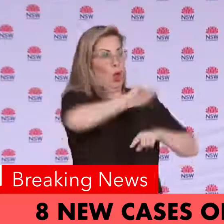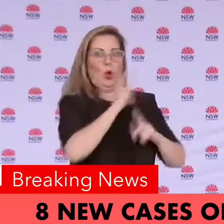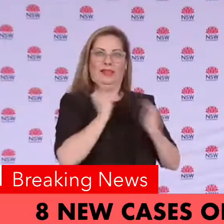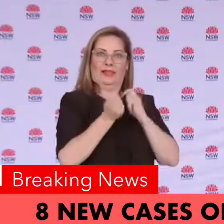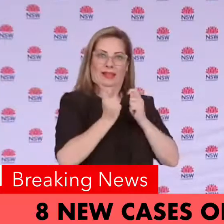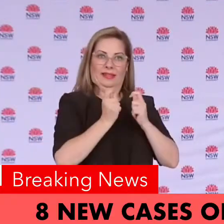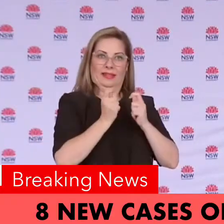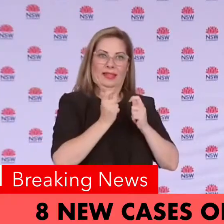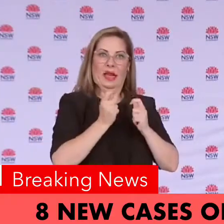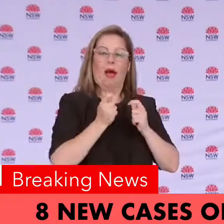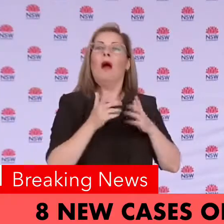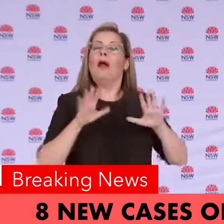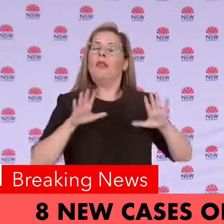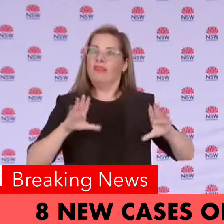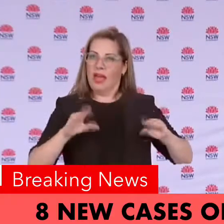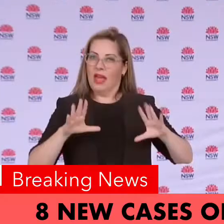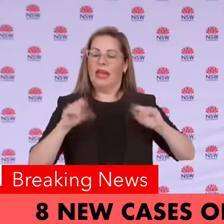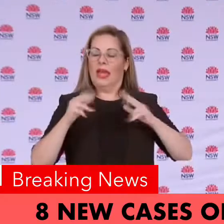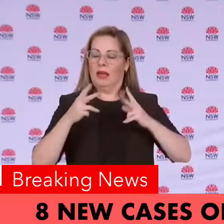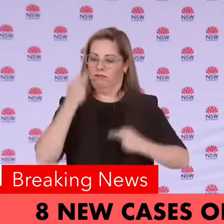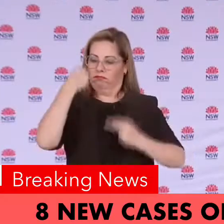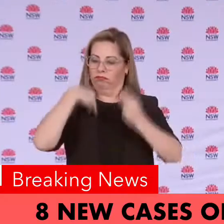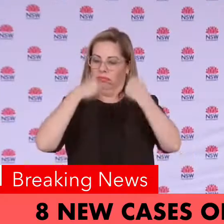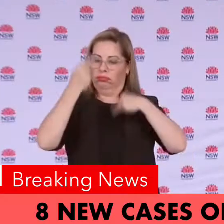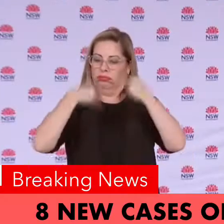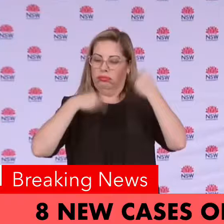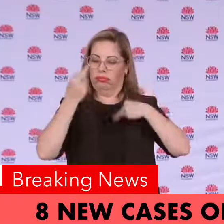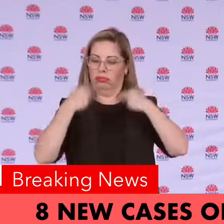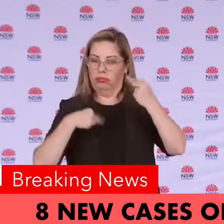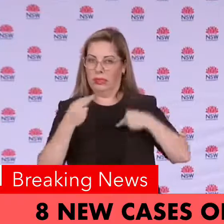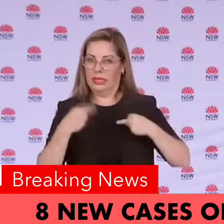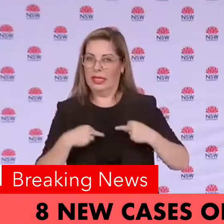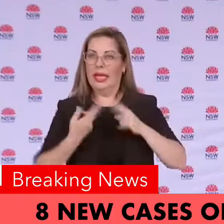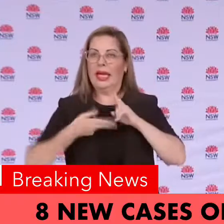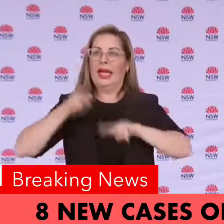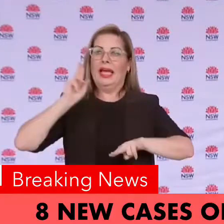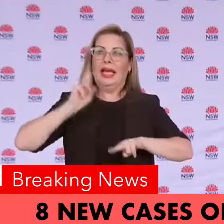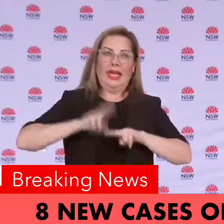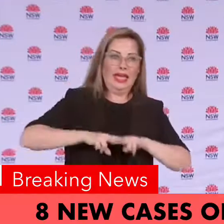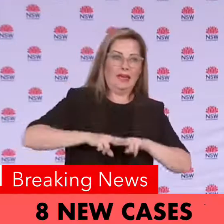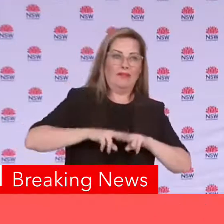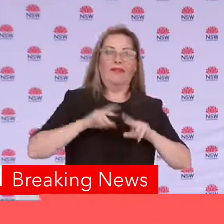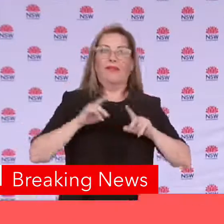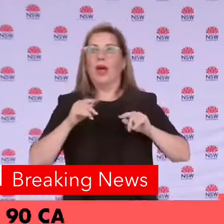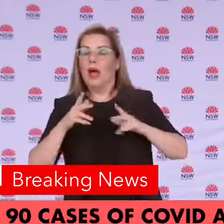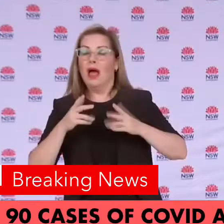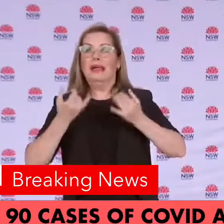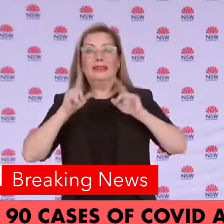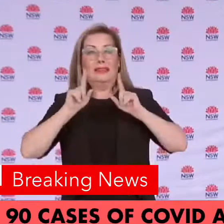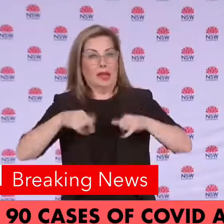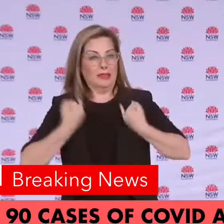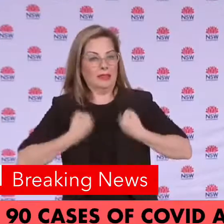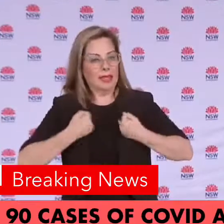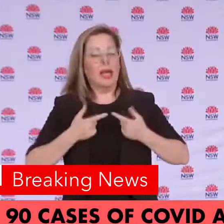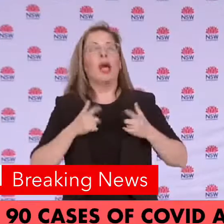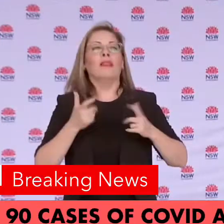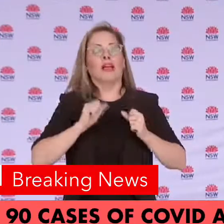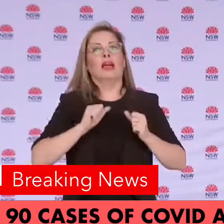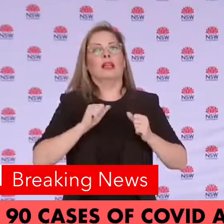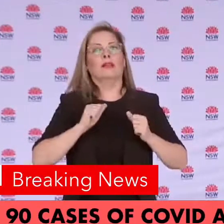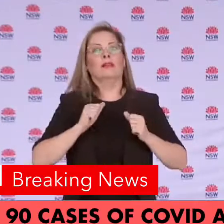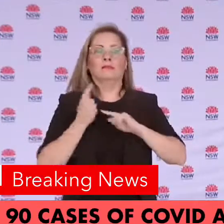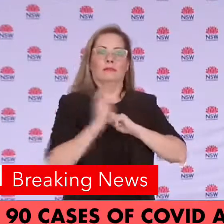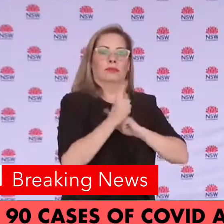we have any indication of further transmission, we will potentially strengthen our advice in relation to that deli